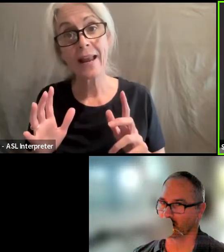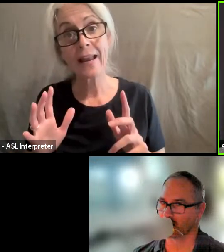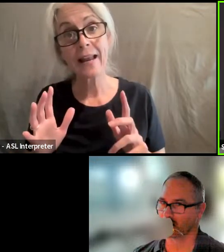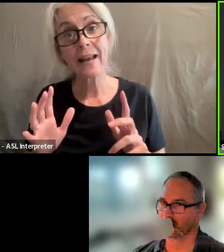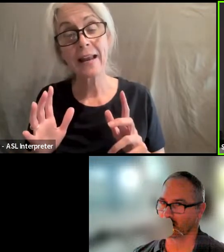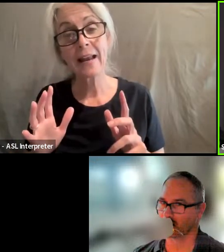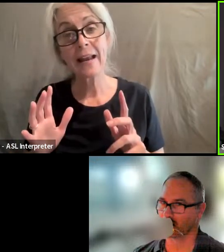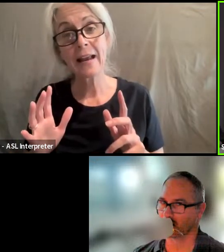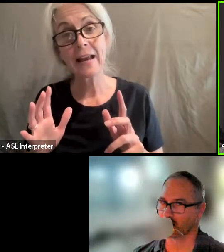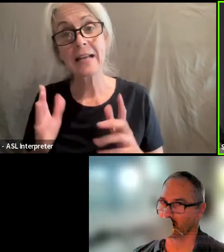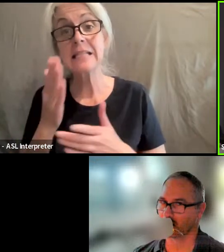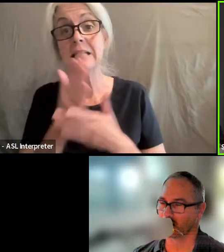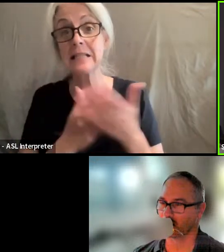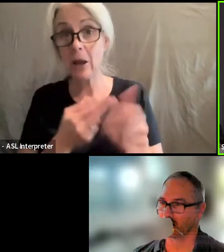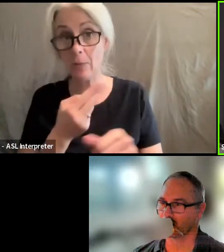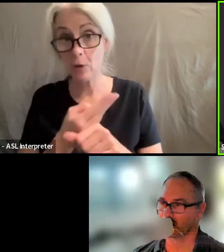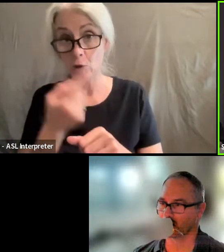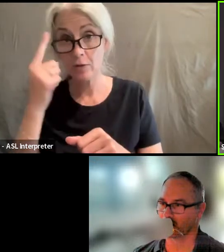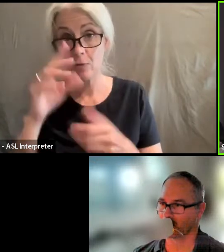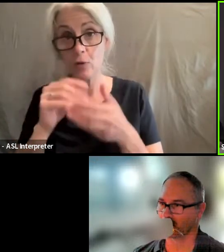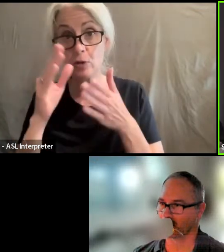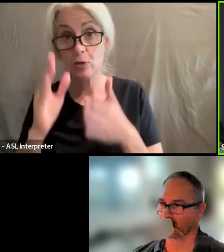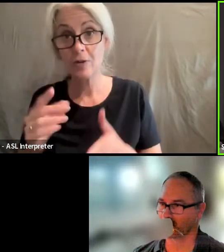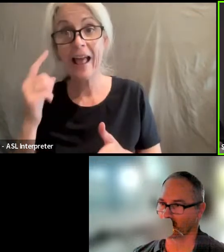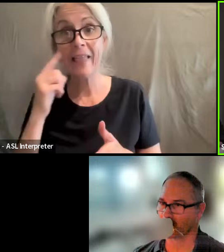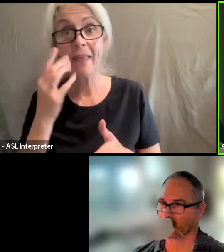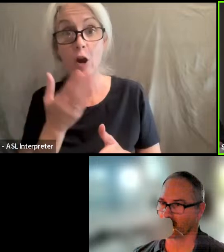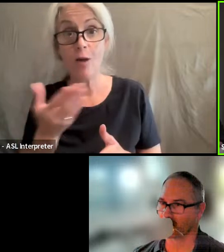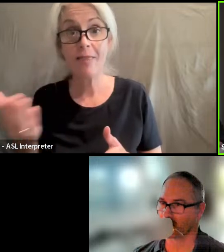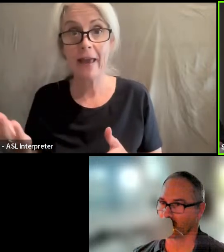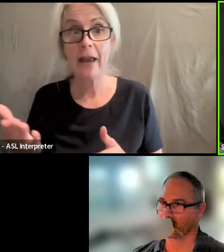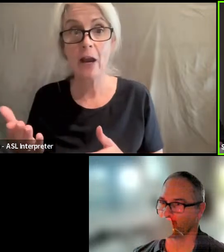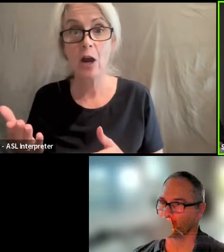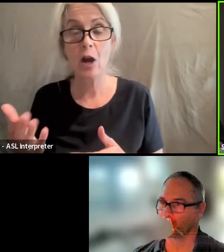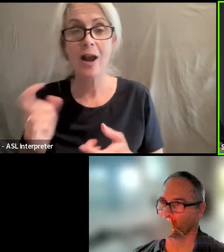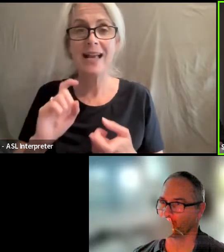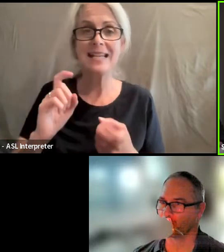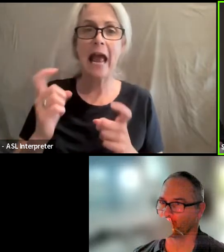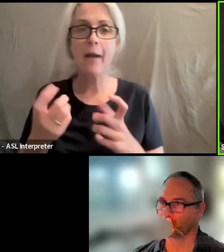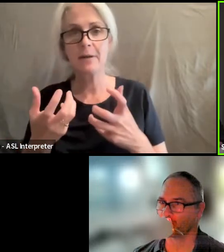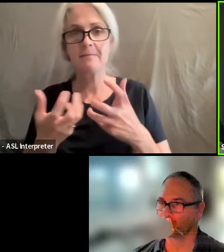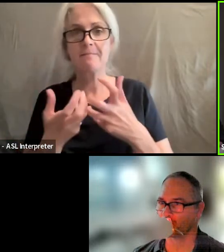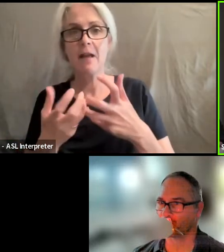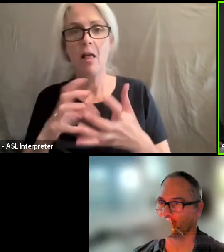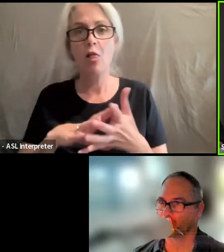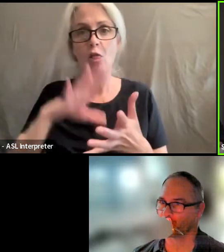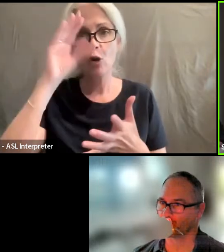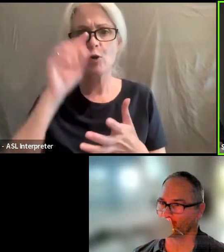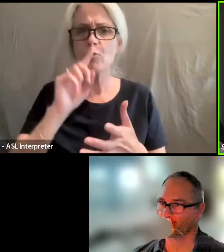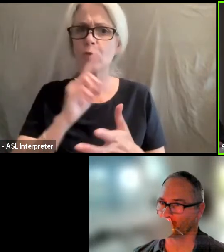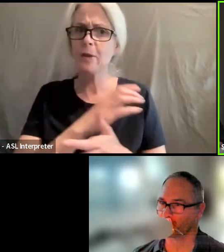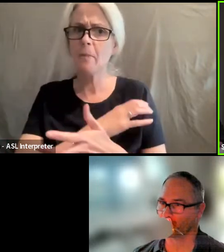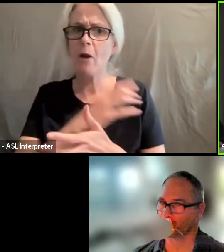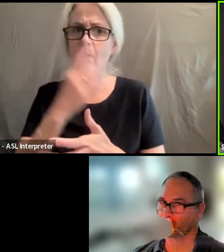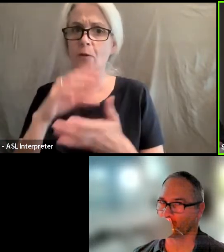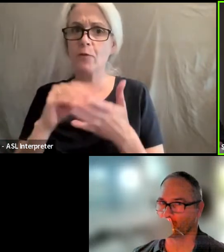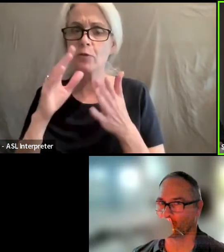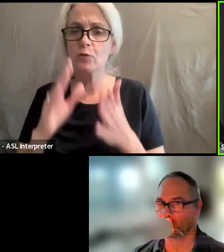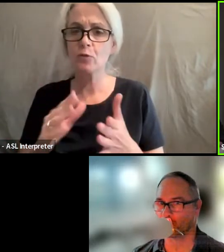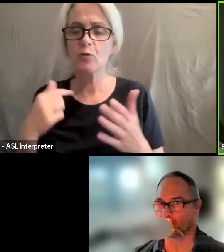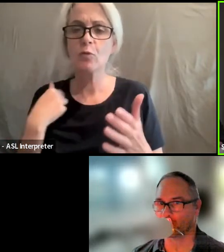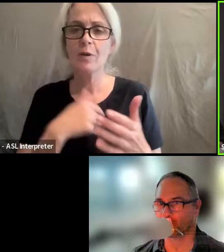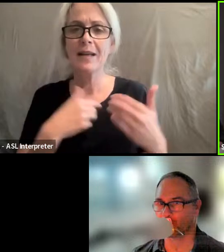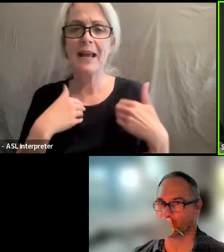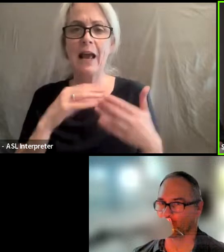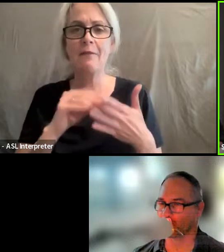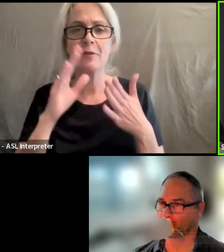There are already some uses for students that I think are there. Adaptive learning is really powerful for students. We have students